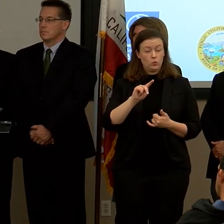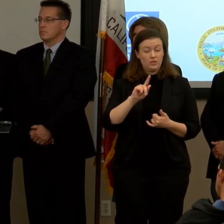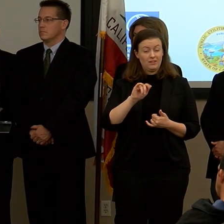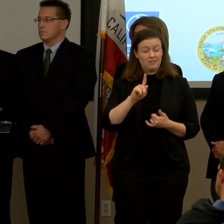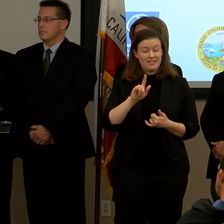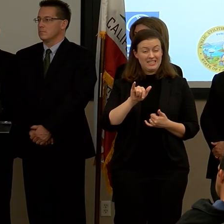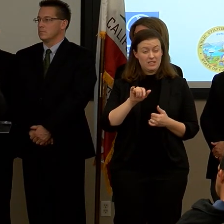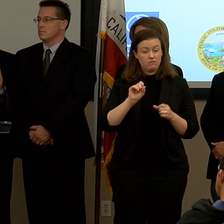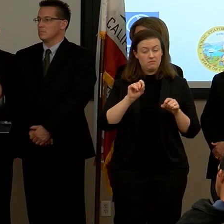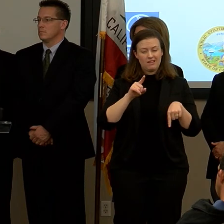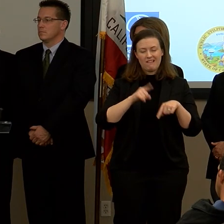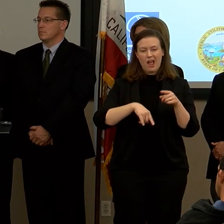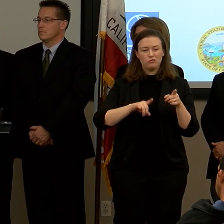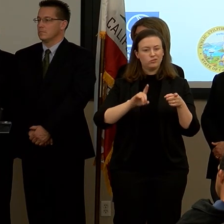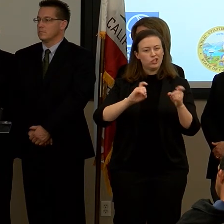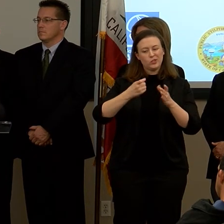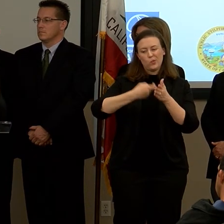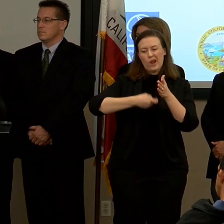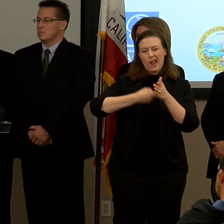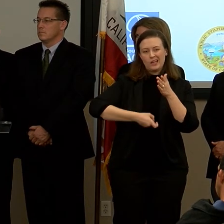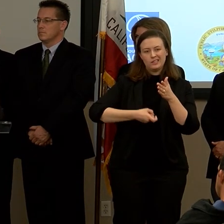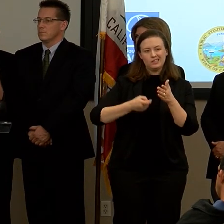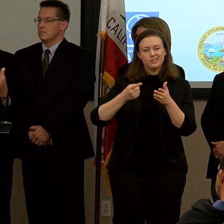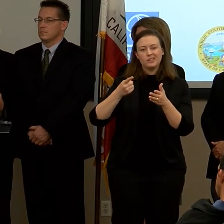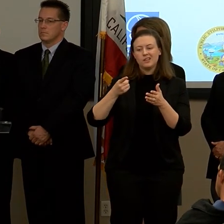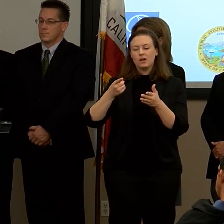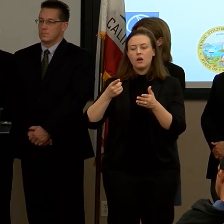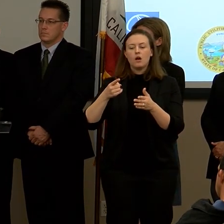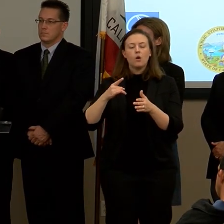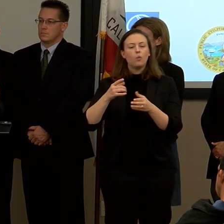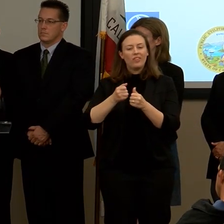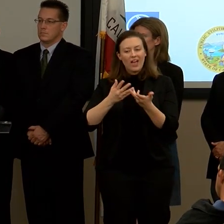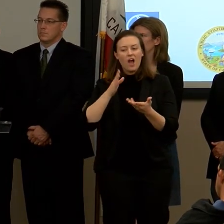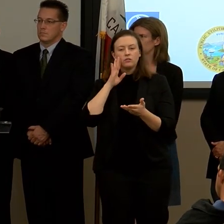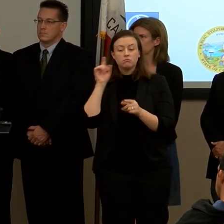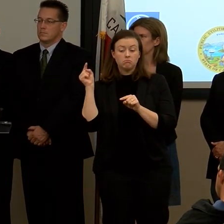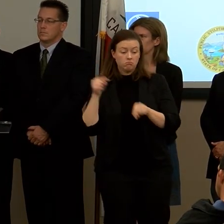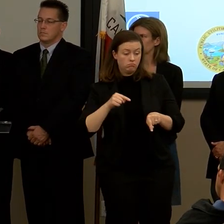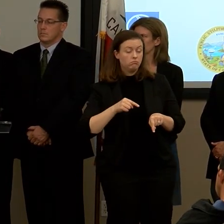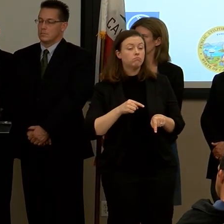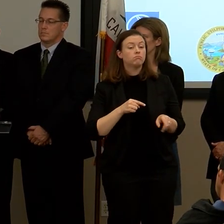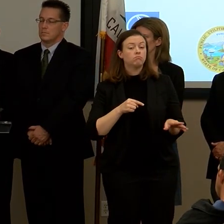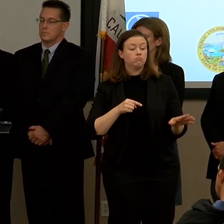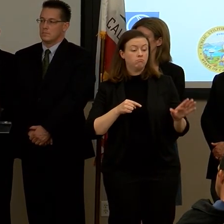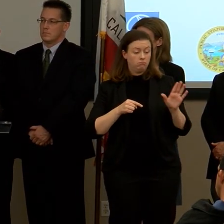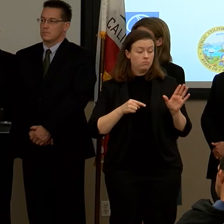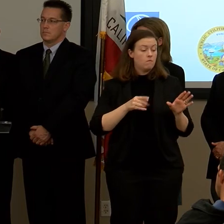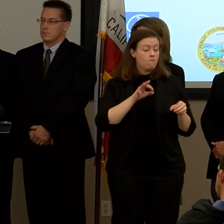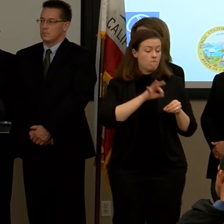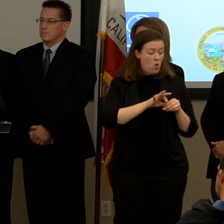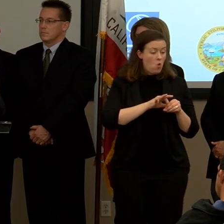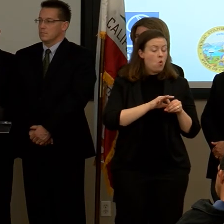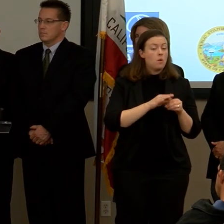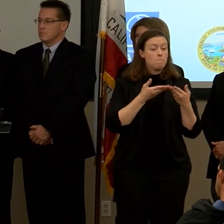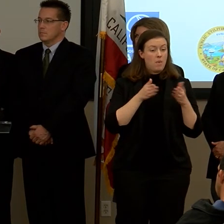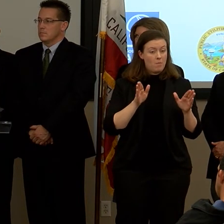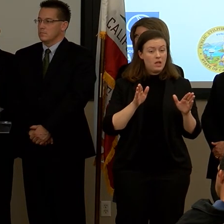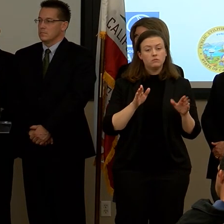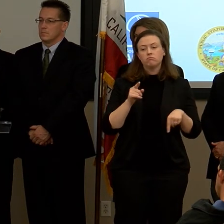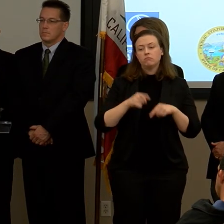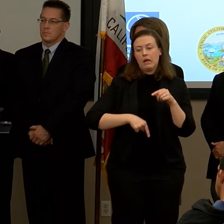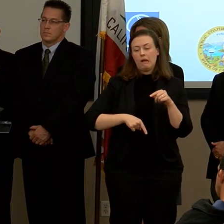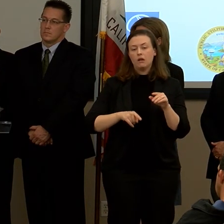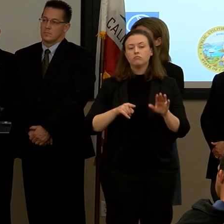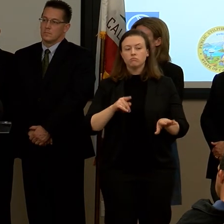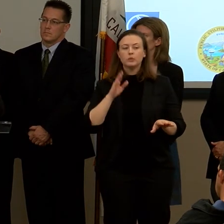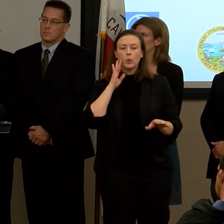their rates without coming back to us for a full vote of all five commissioners in public. So I know that there are some folks